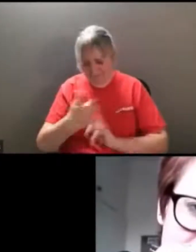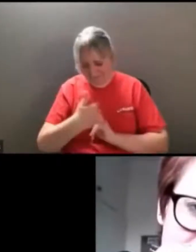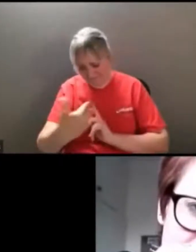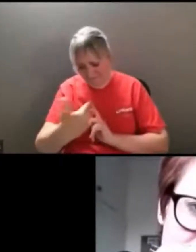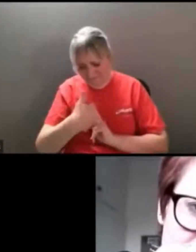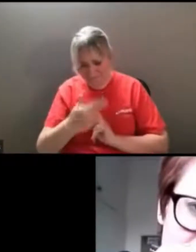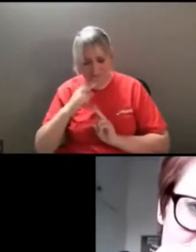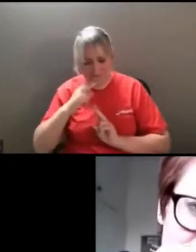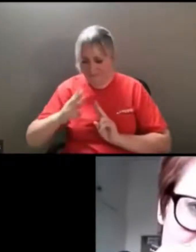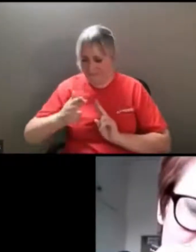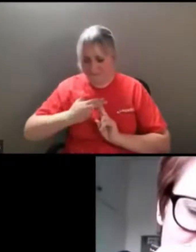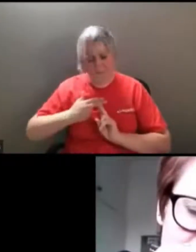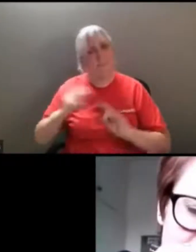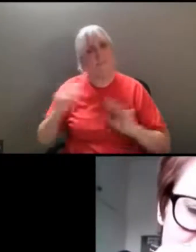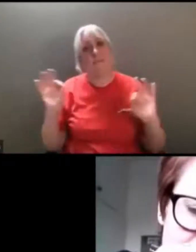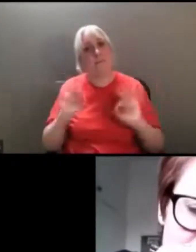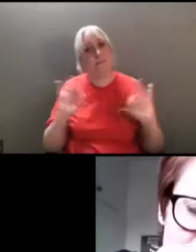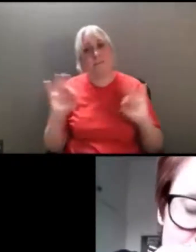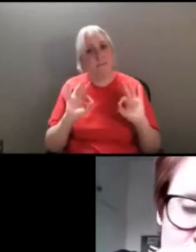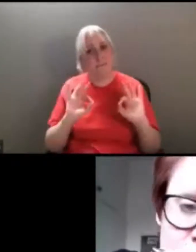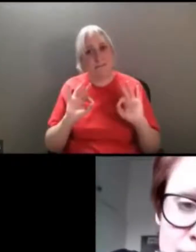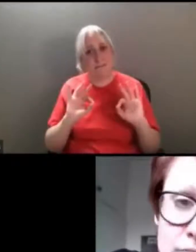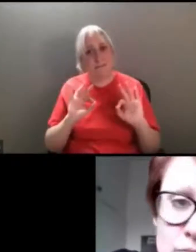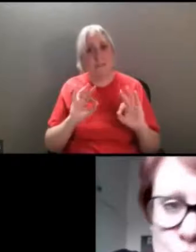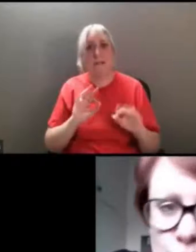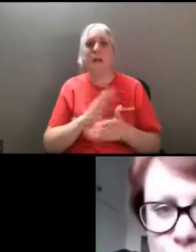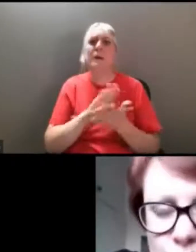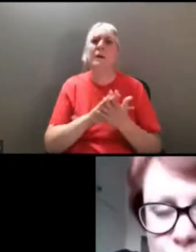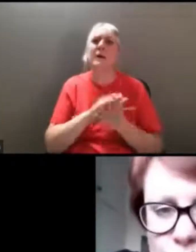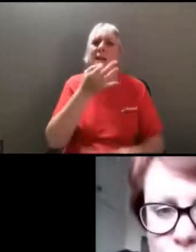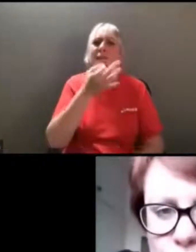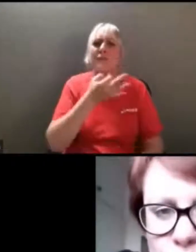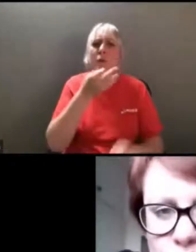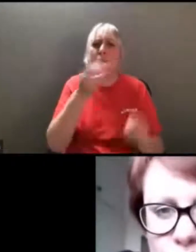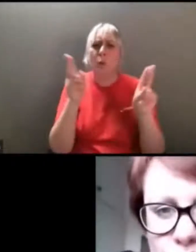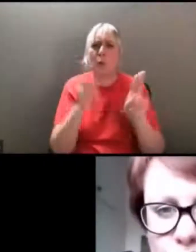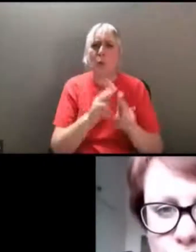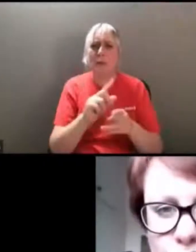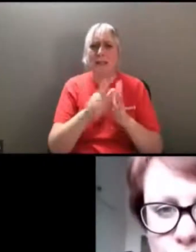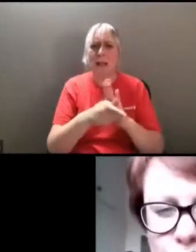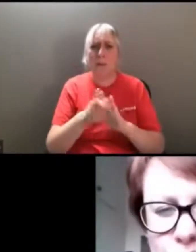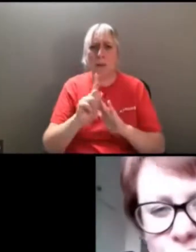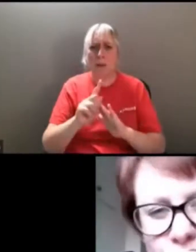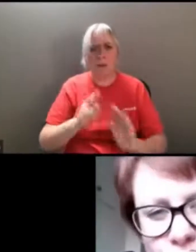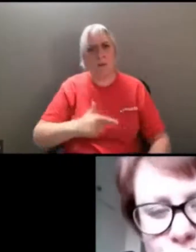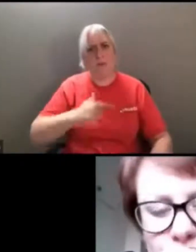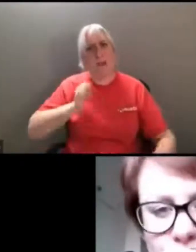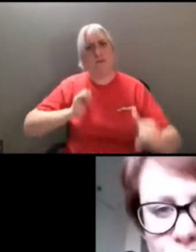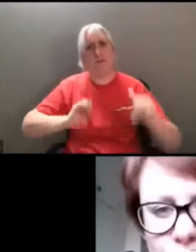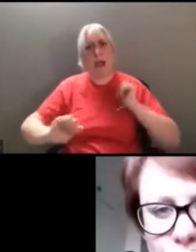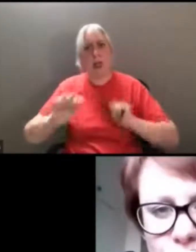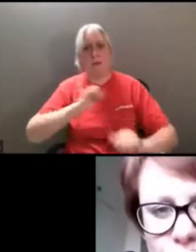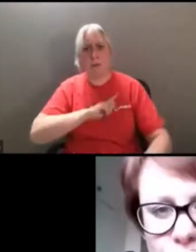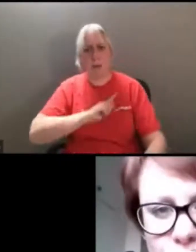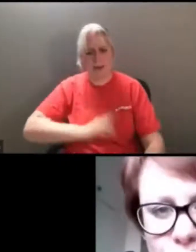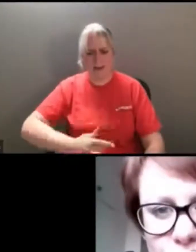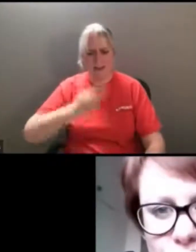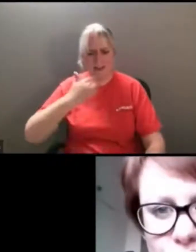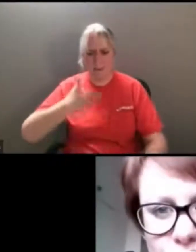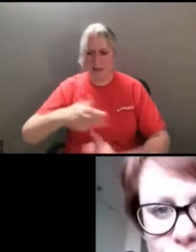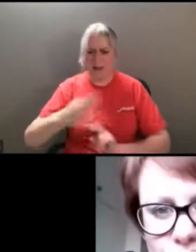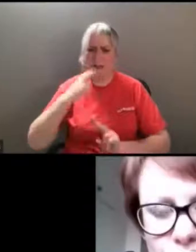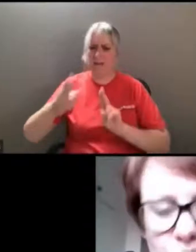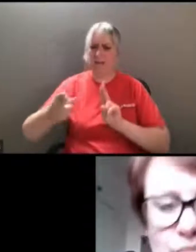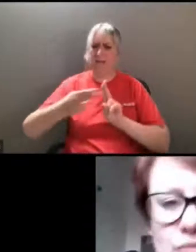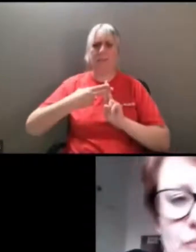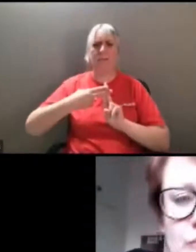strands. Consequently, very few disabled people claim to be proud to be disabled. What do we have to do to